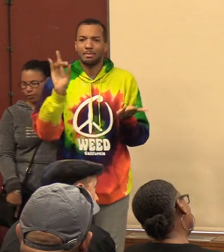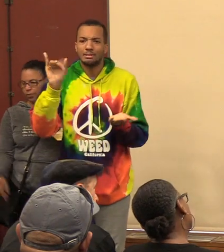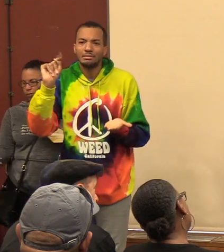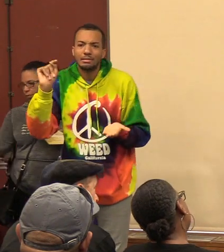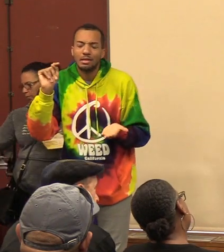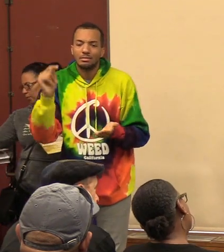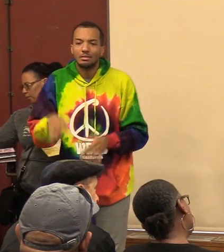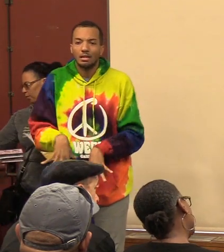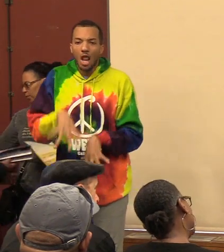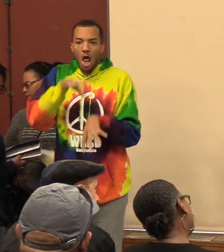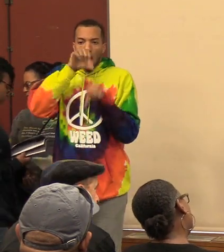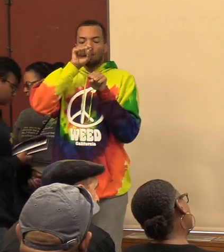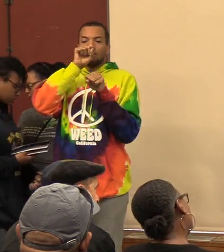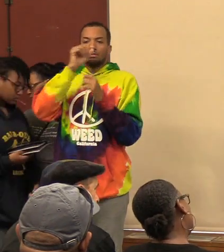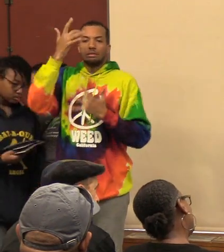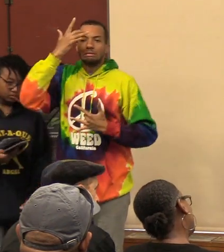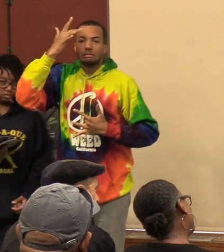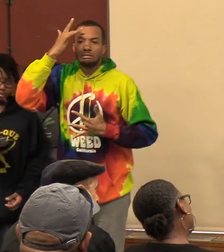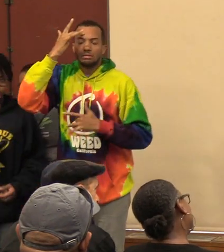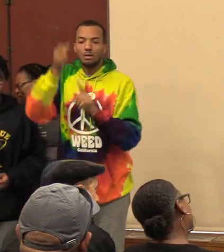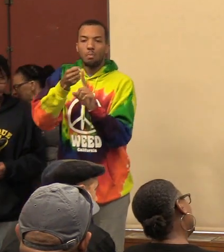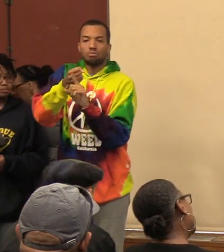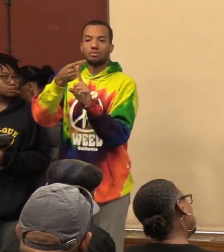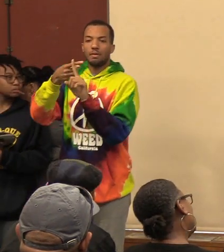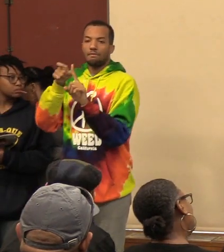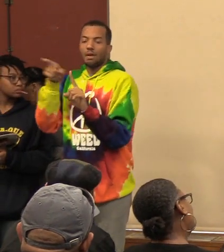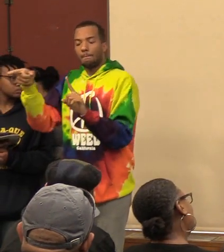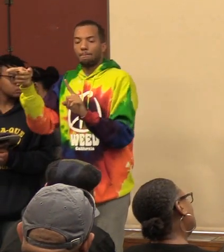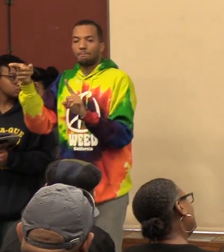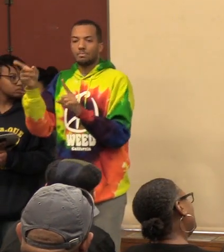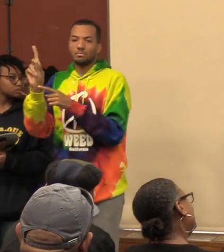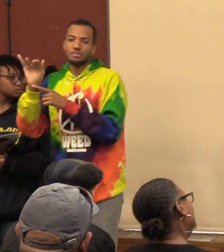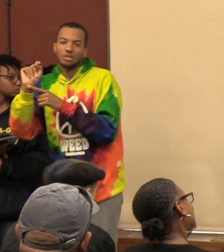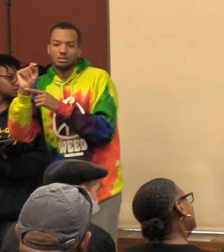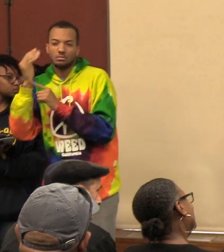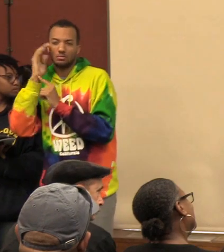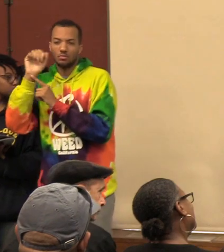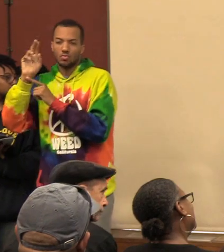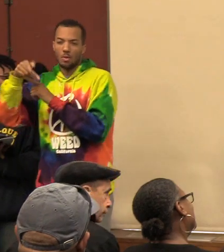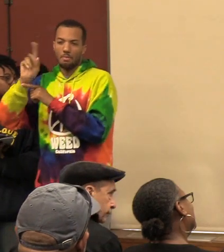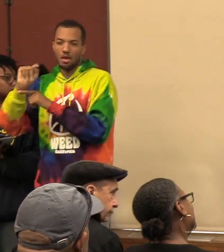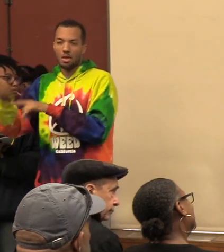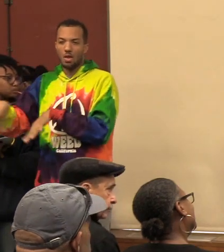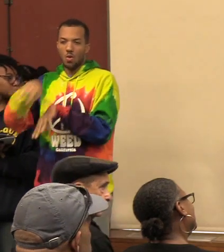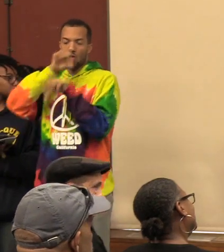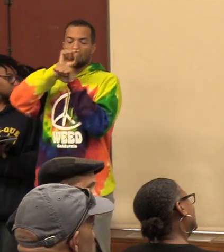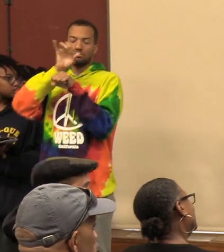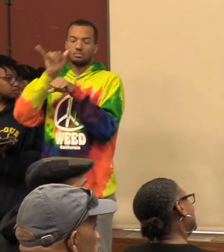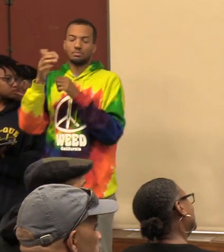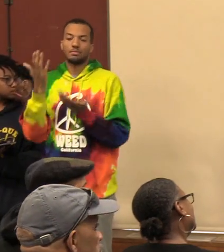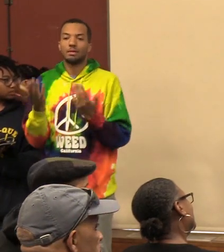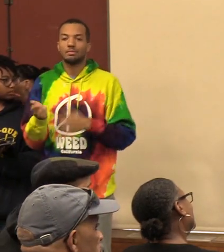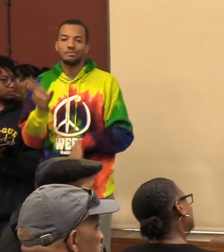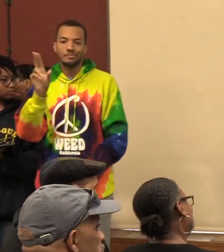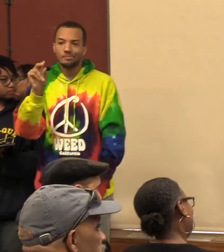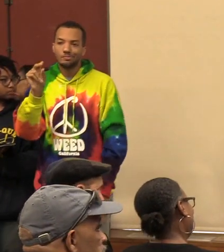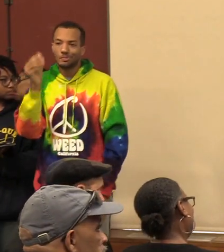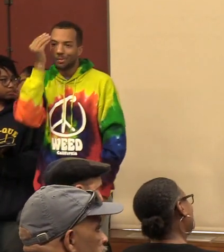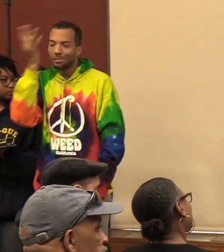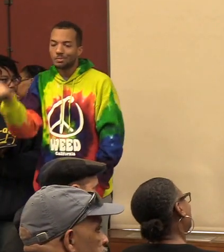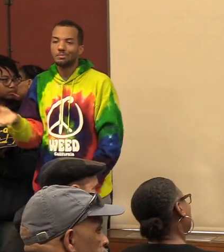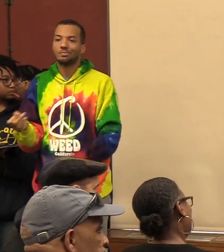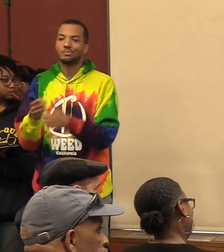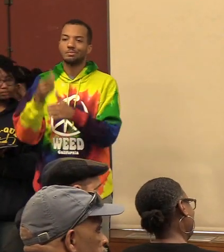in this carpet is making her have these asthma attacks. No, Mom, it was the milk, it was